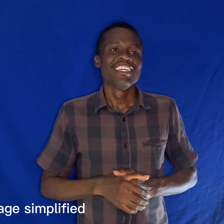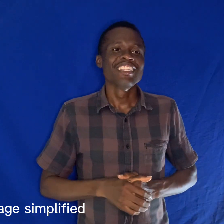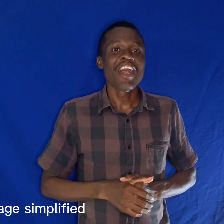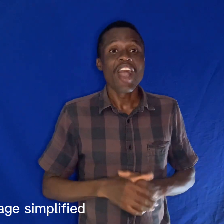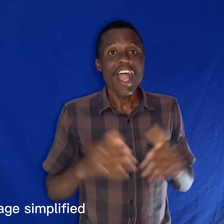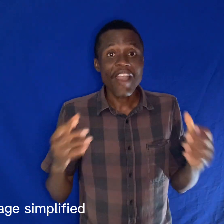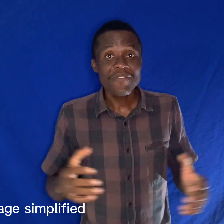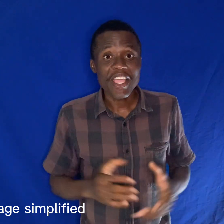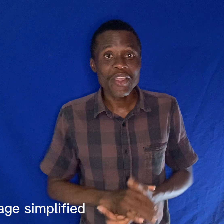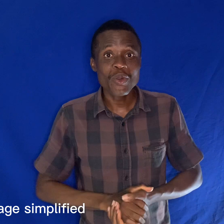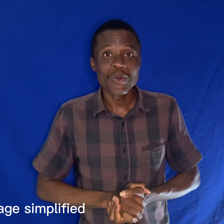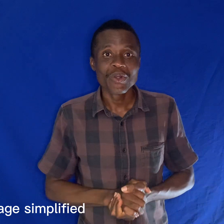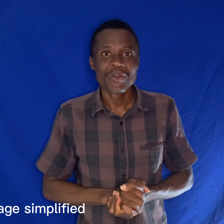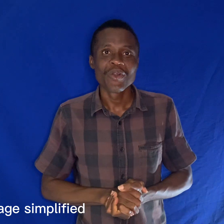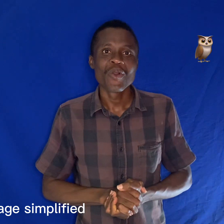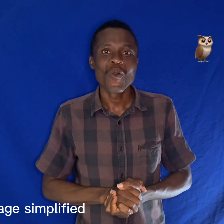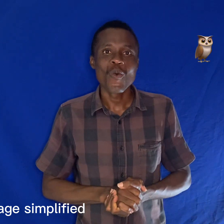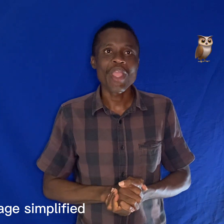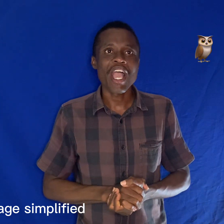Now, after eagle, we have